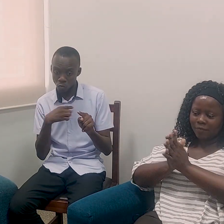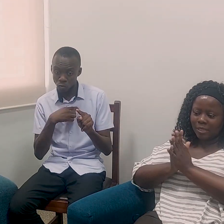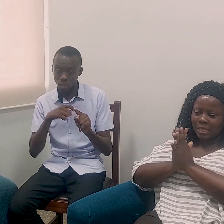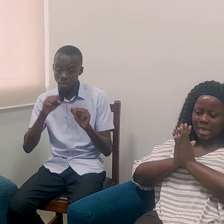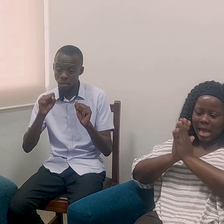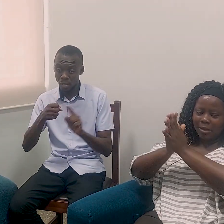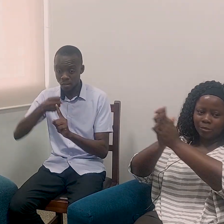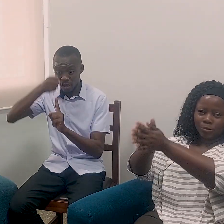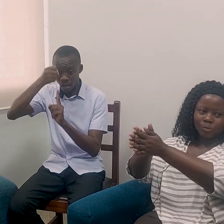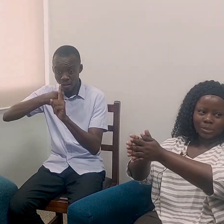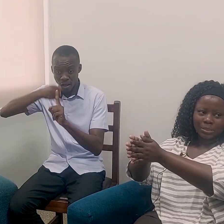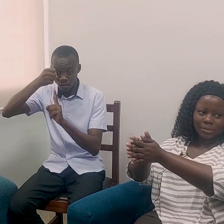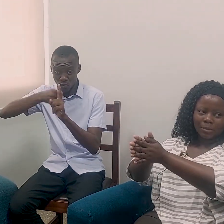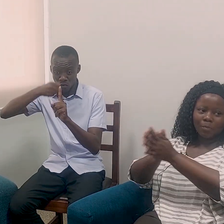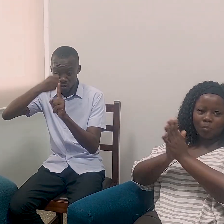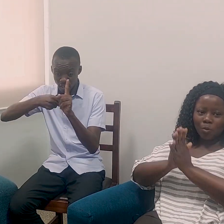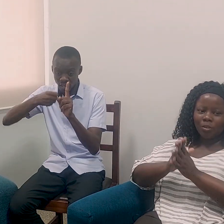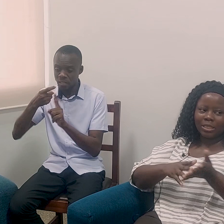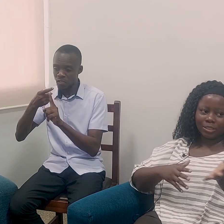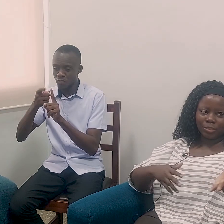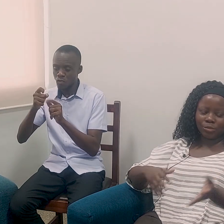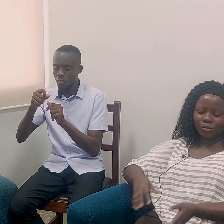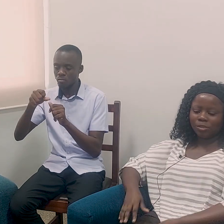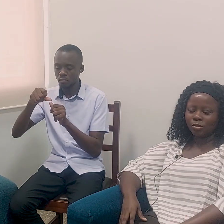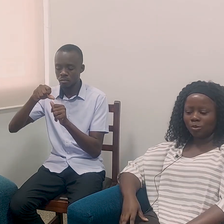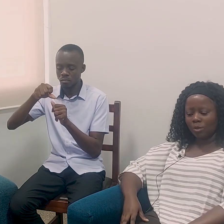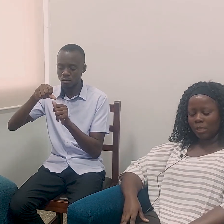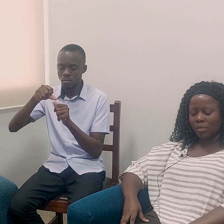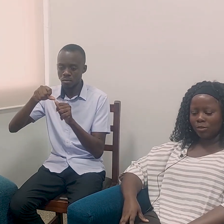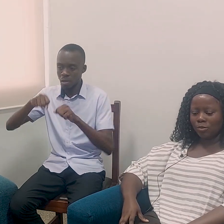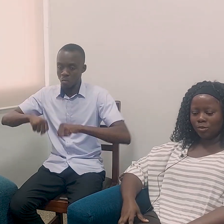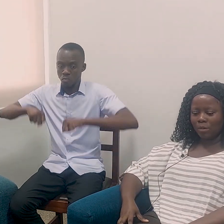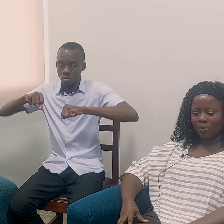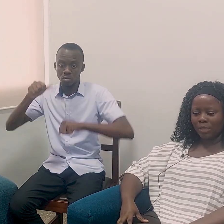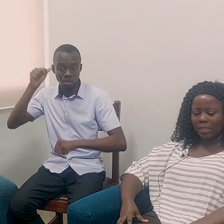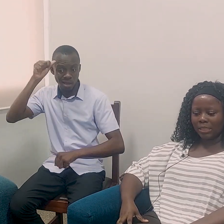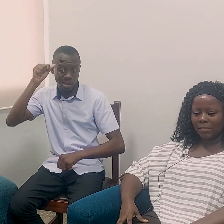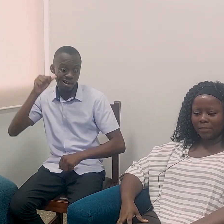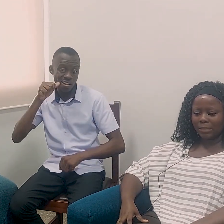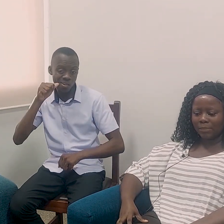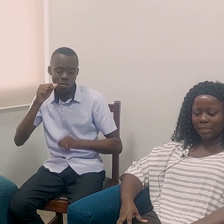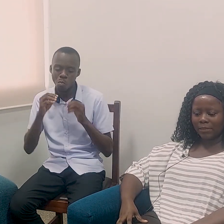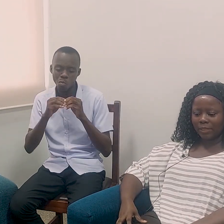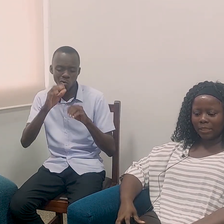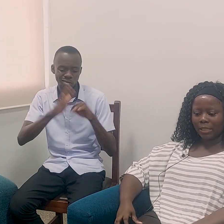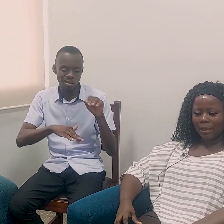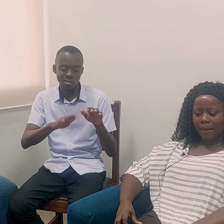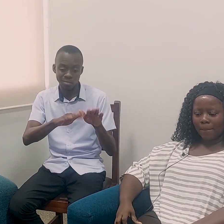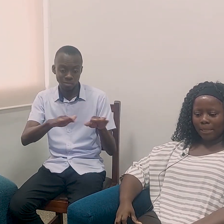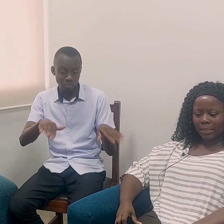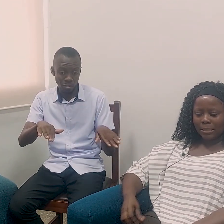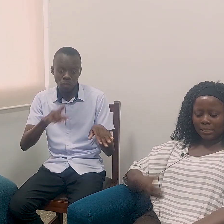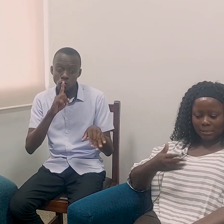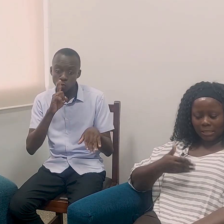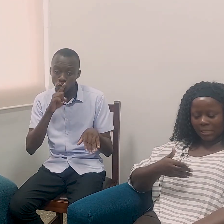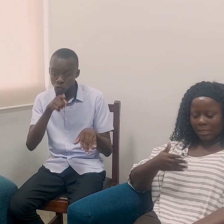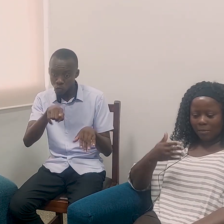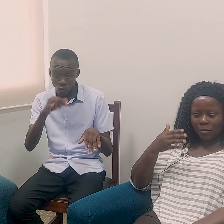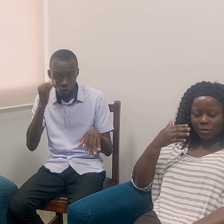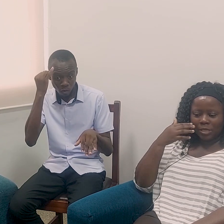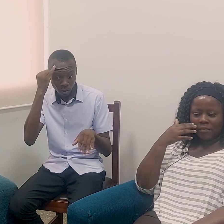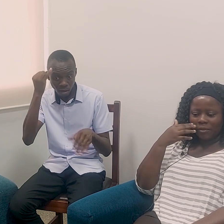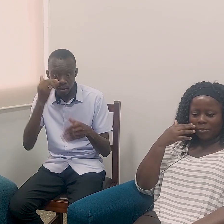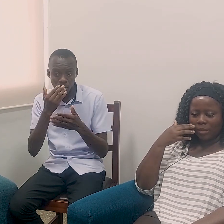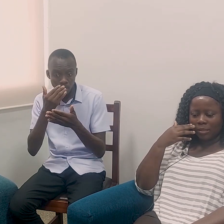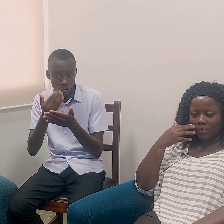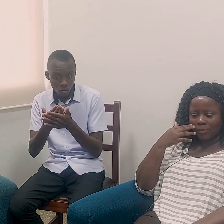of adults more than children. So it's good you are bringing this perspective in. But the example